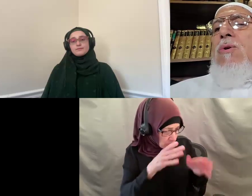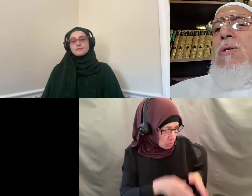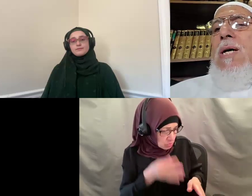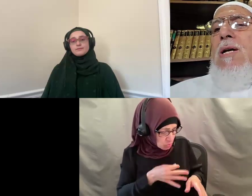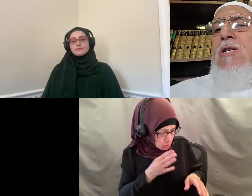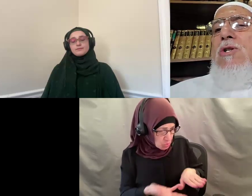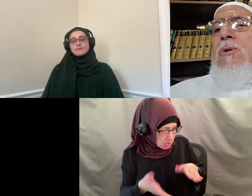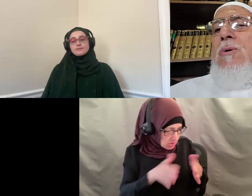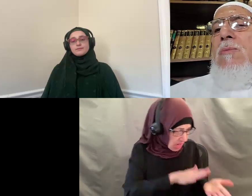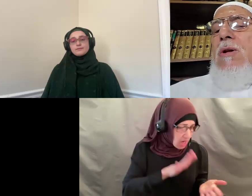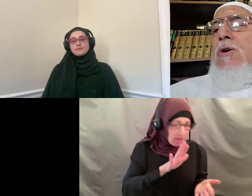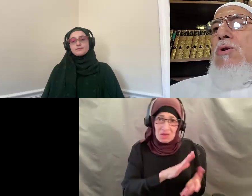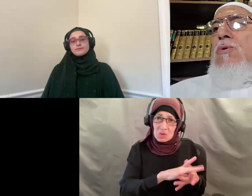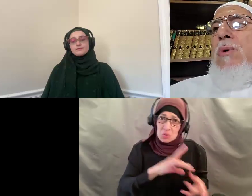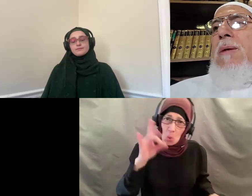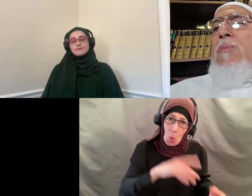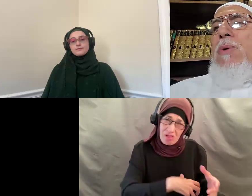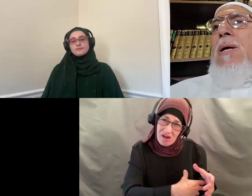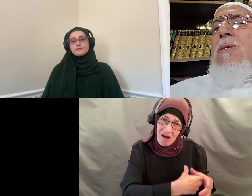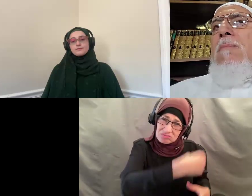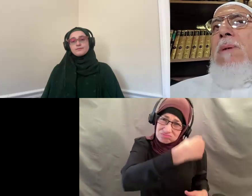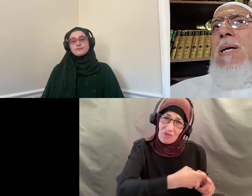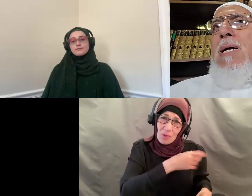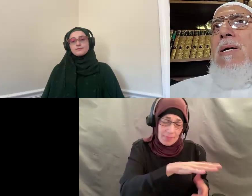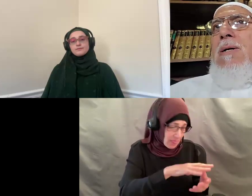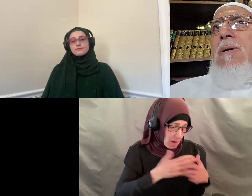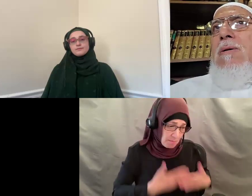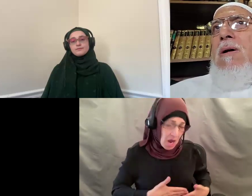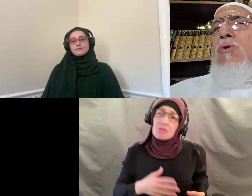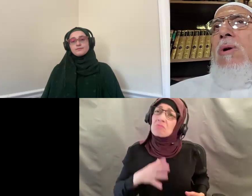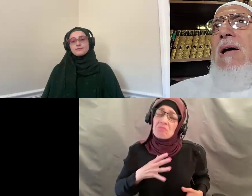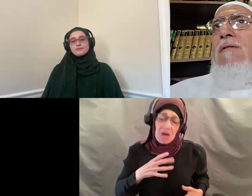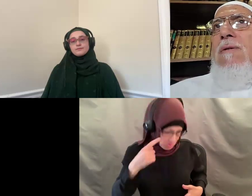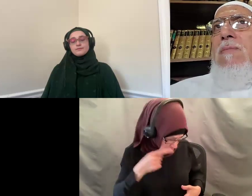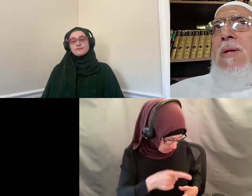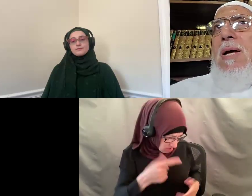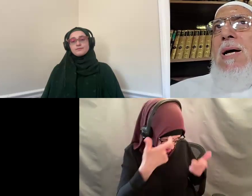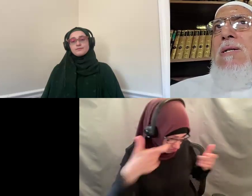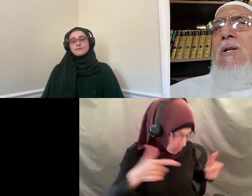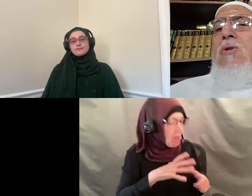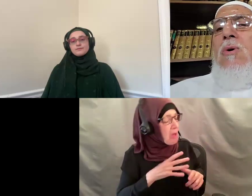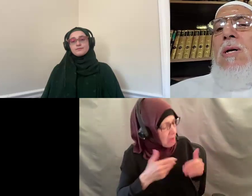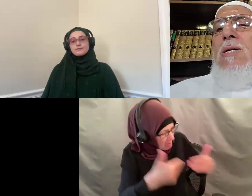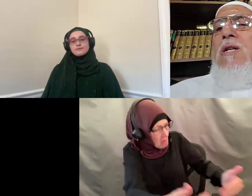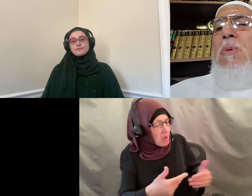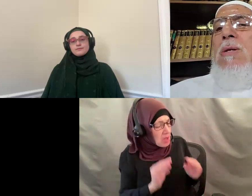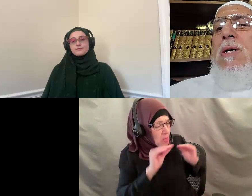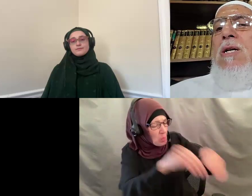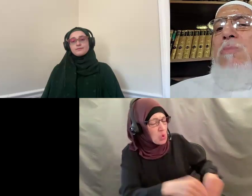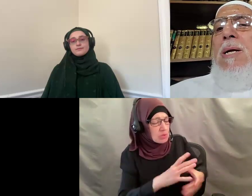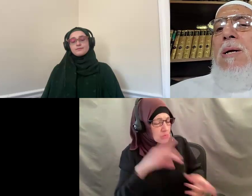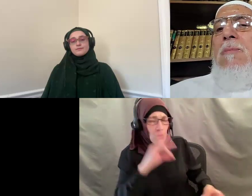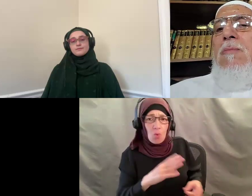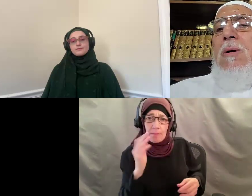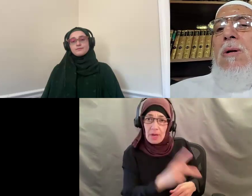If what you say is true, could we bring somebody to life as his soul is departing